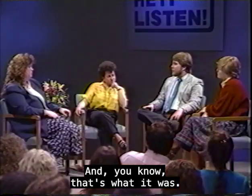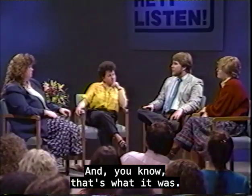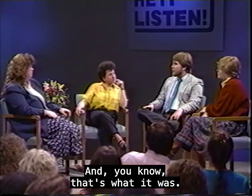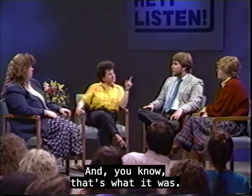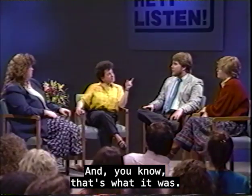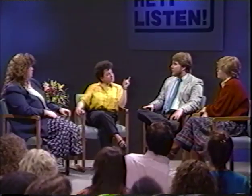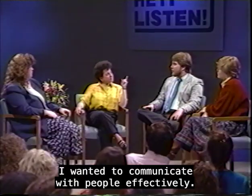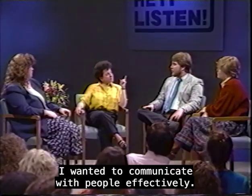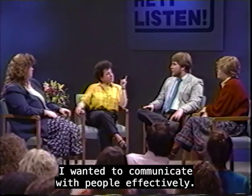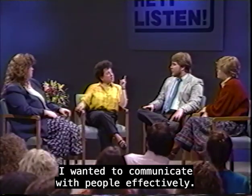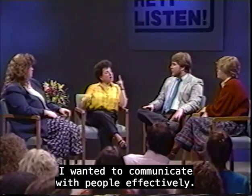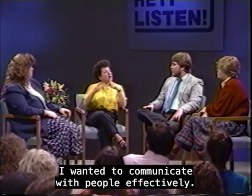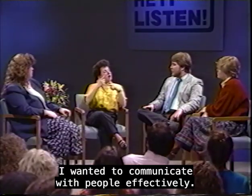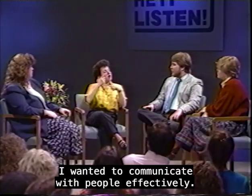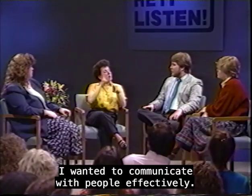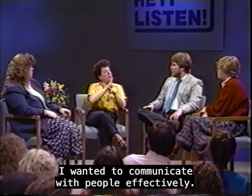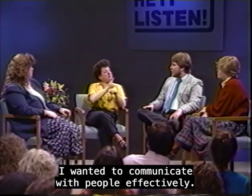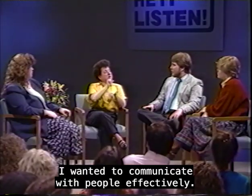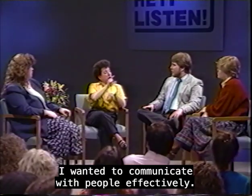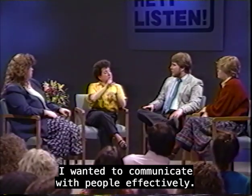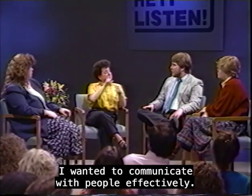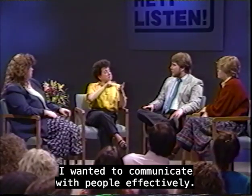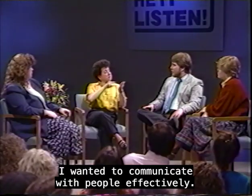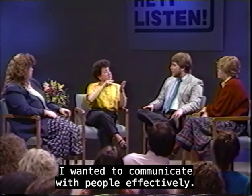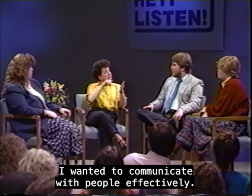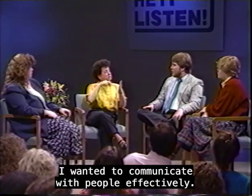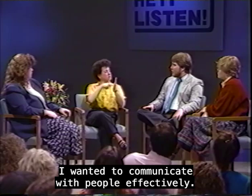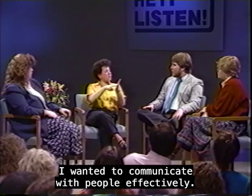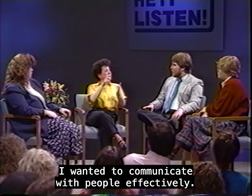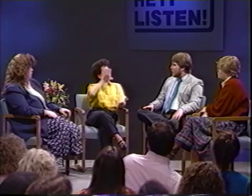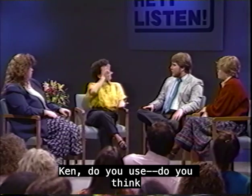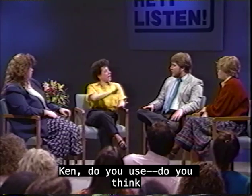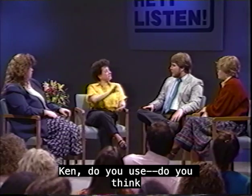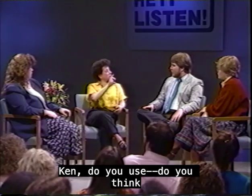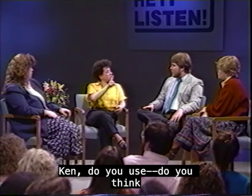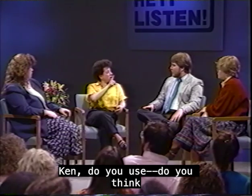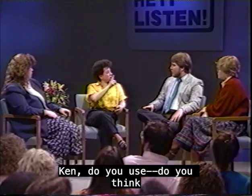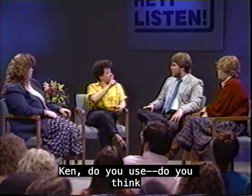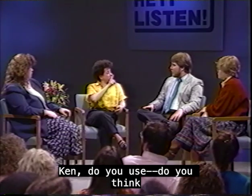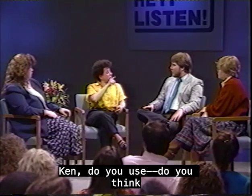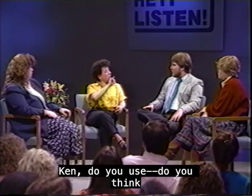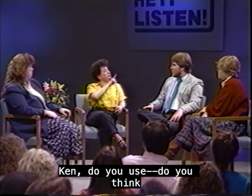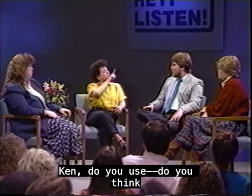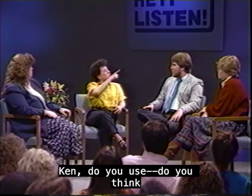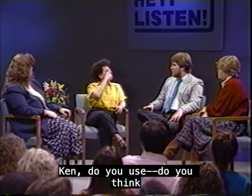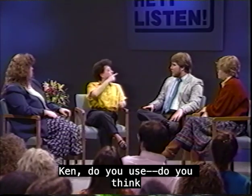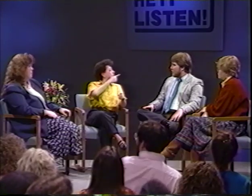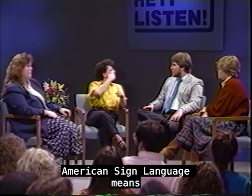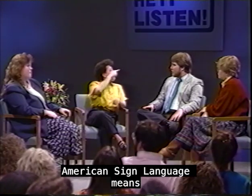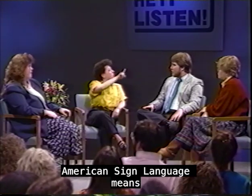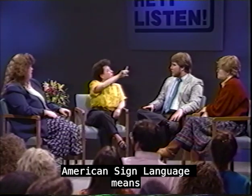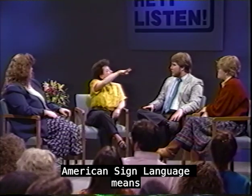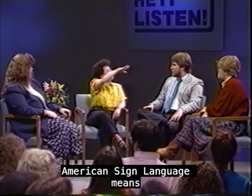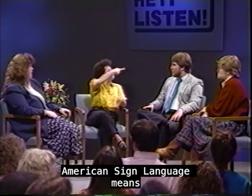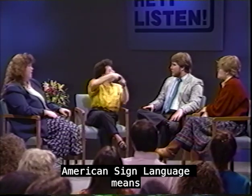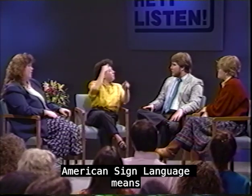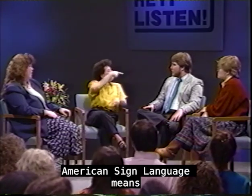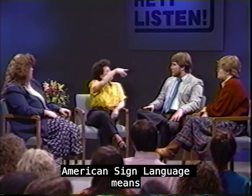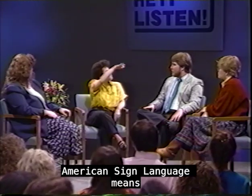that's what it was. I wanted to communicate with people effectively. Ken, do you think that using American Sign Language means that someone is